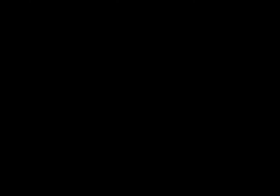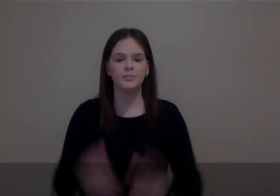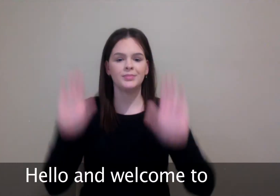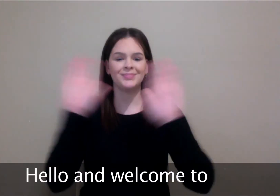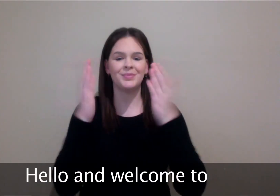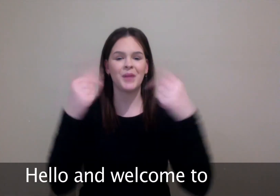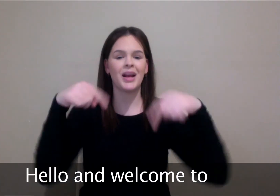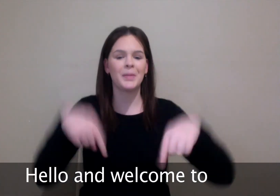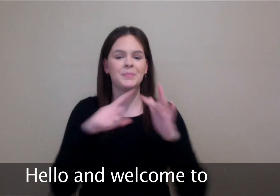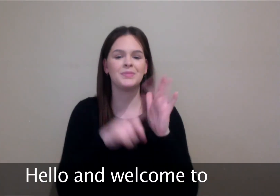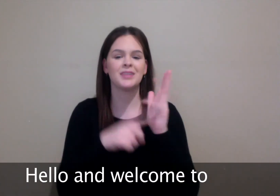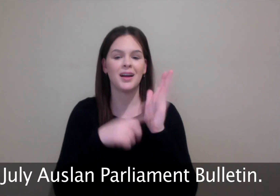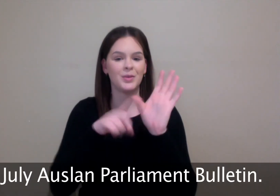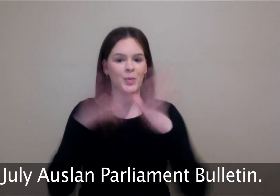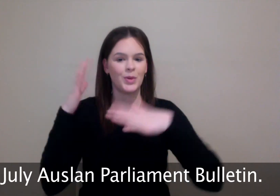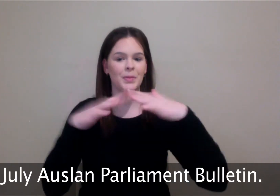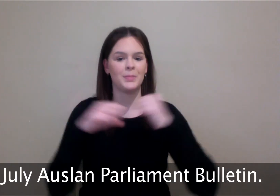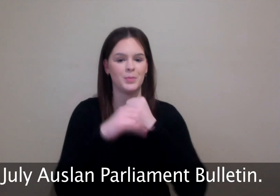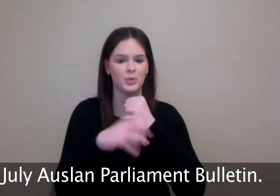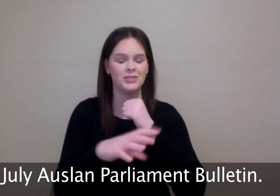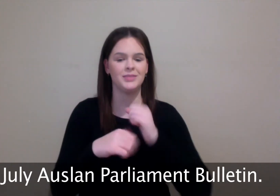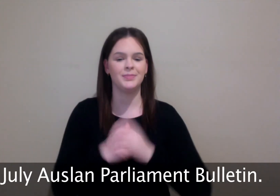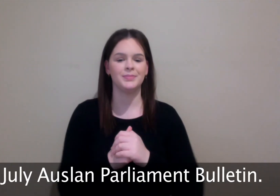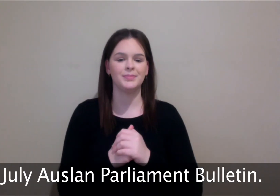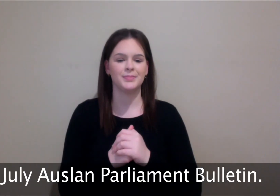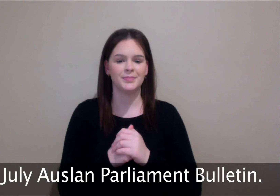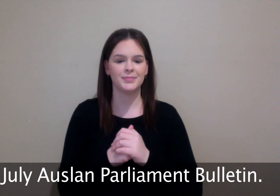Hello, and welcome to the July Auslan Parliament Bulletin.